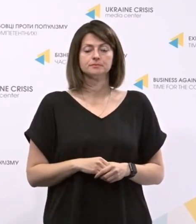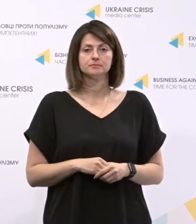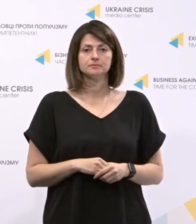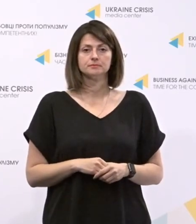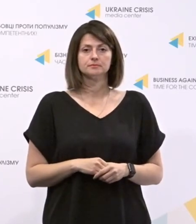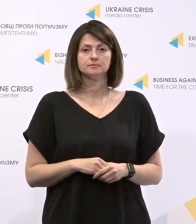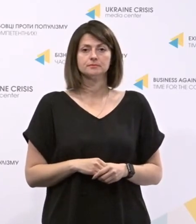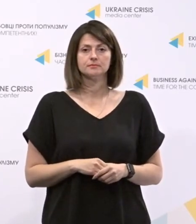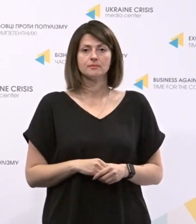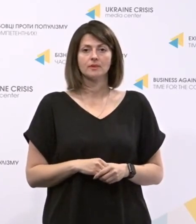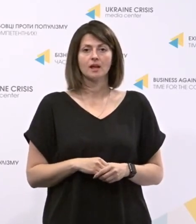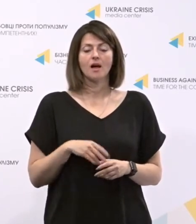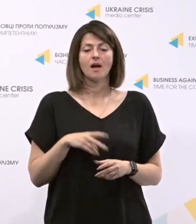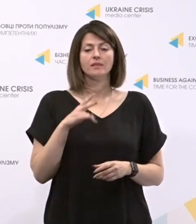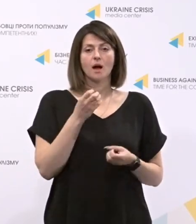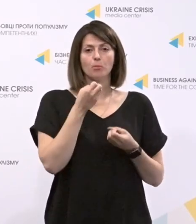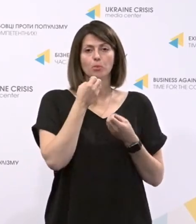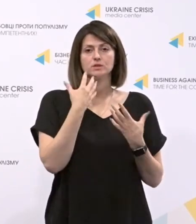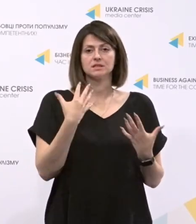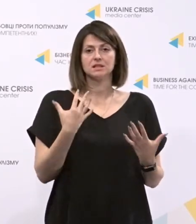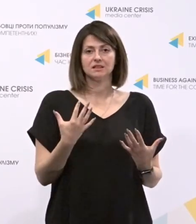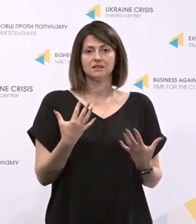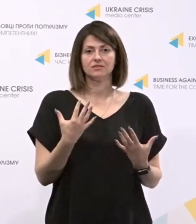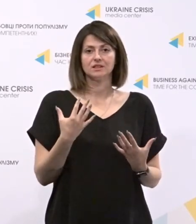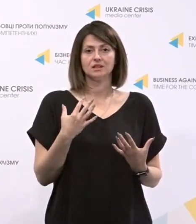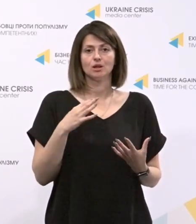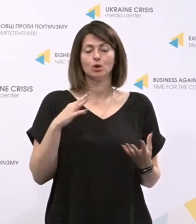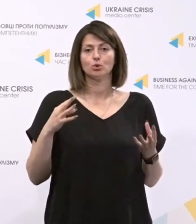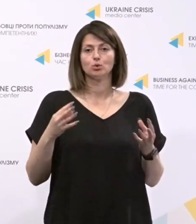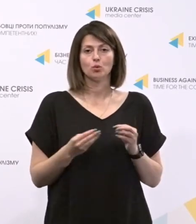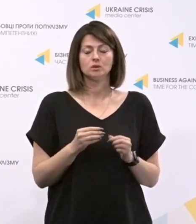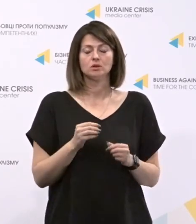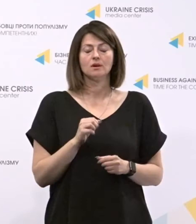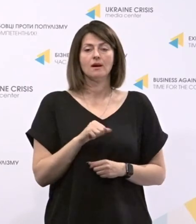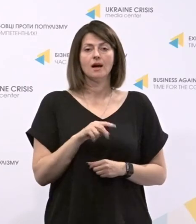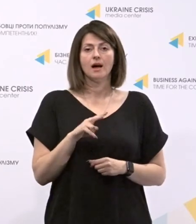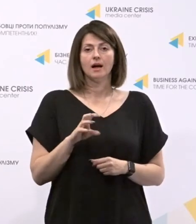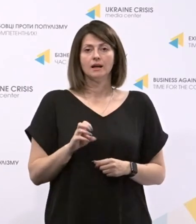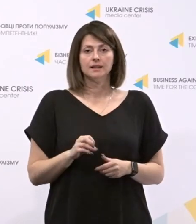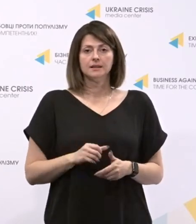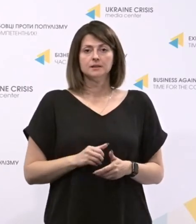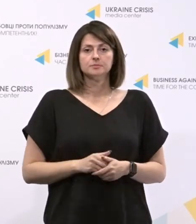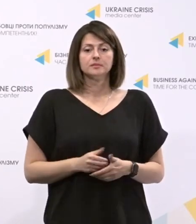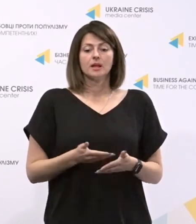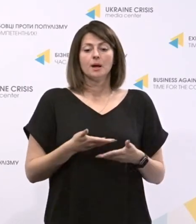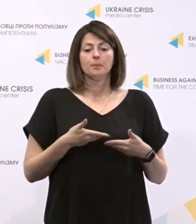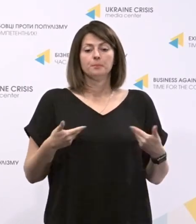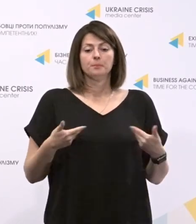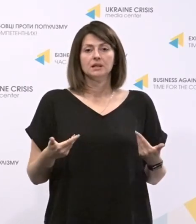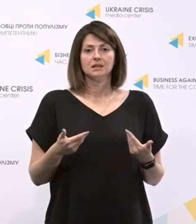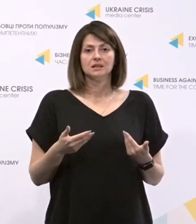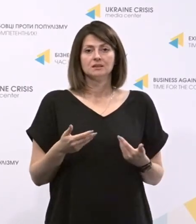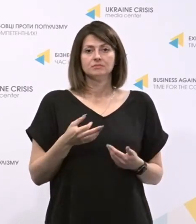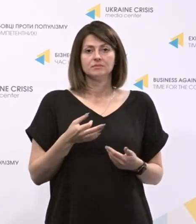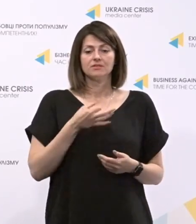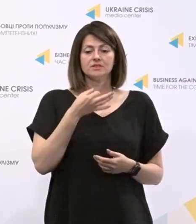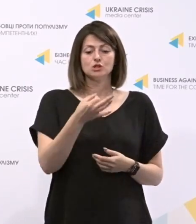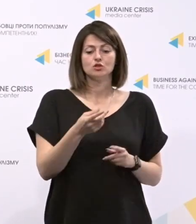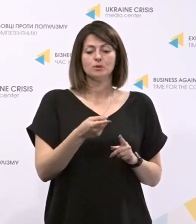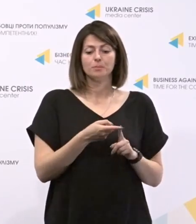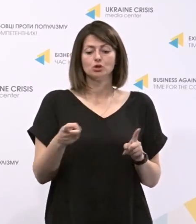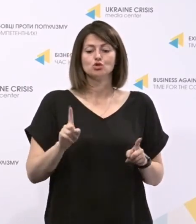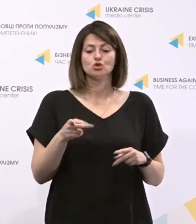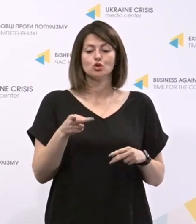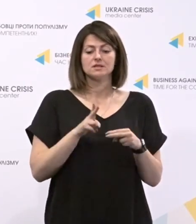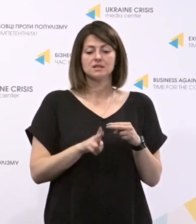May with an armed conflict now in its 5th year and the cost for civilians